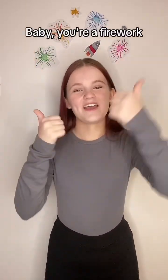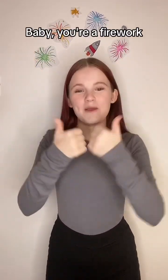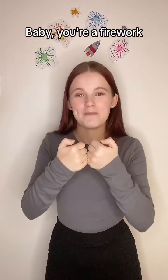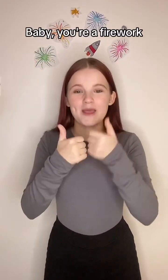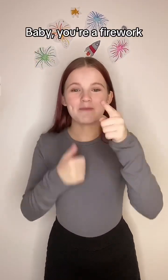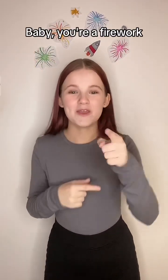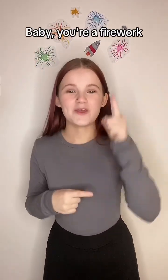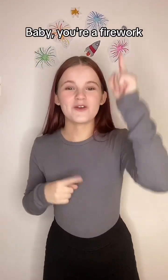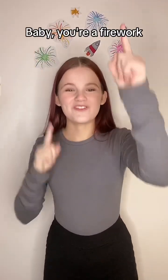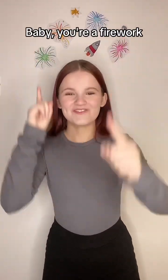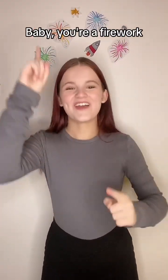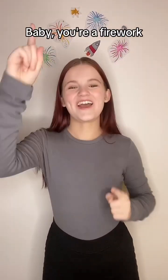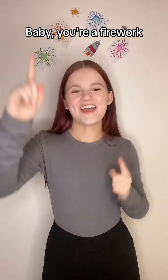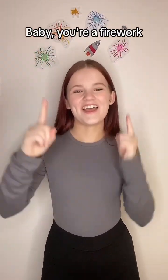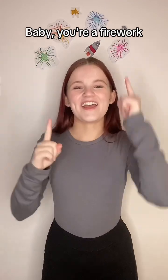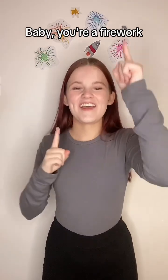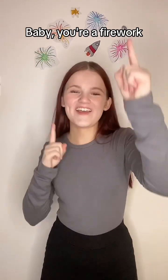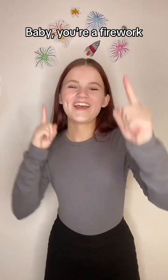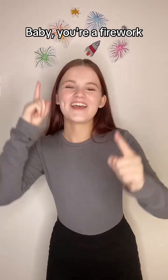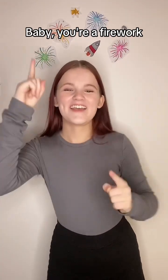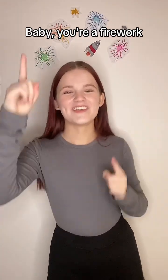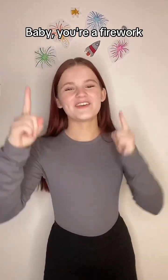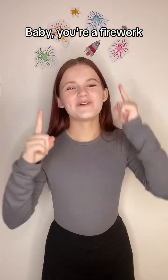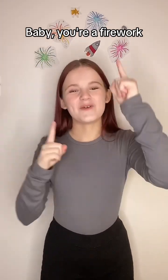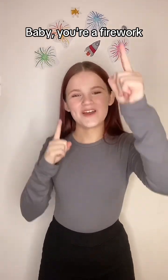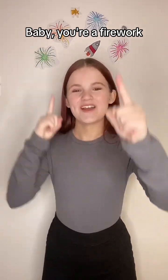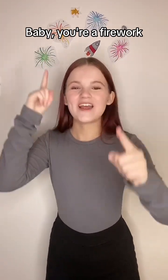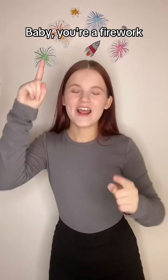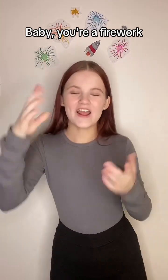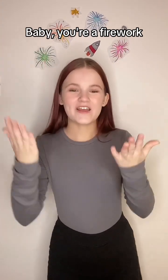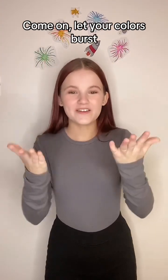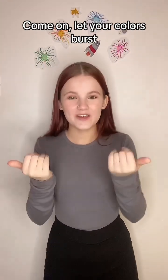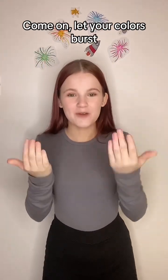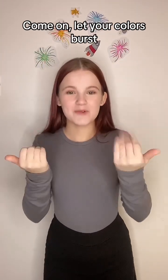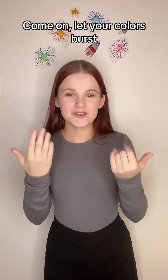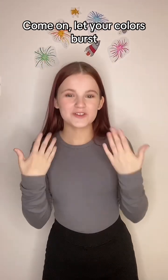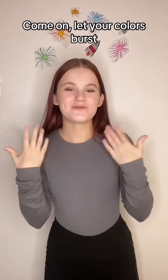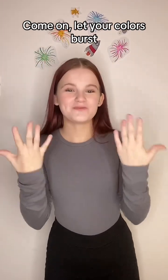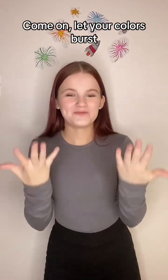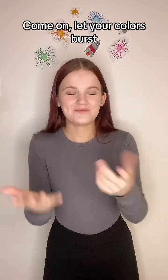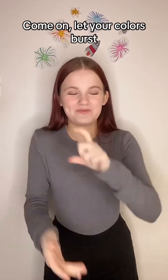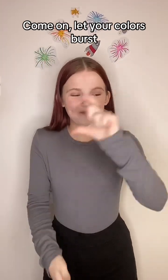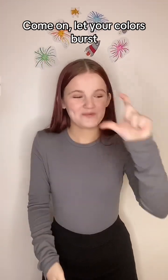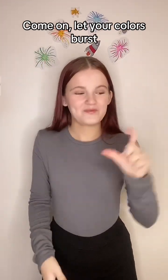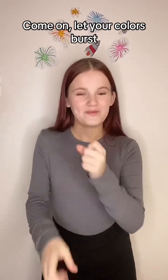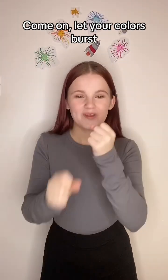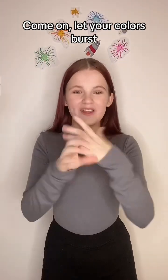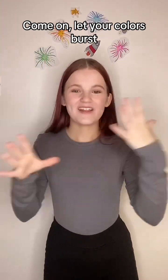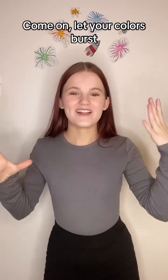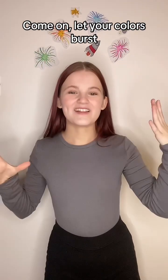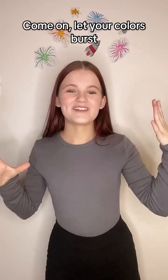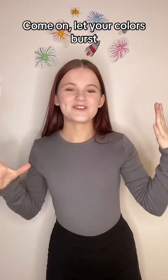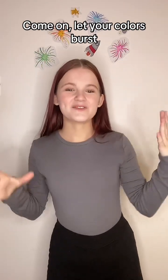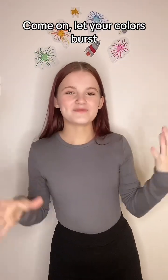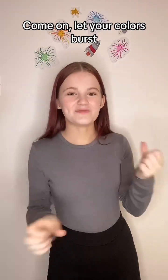Baby you're a firework. Come on let your colors burst.